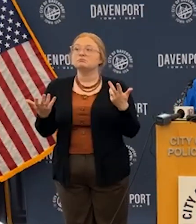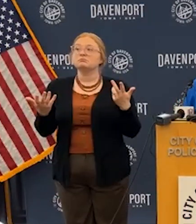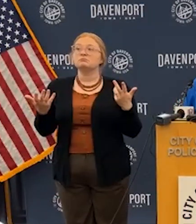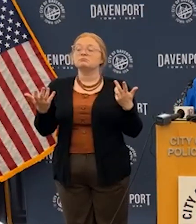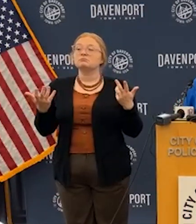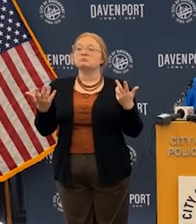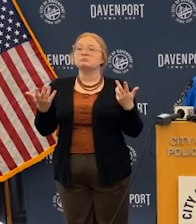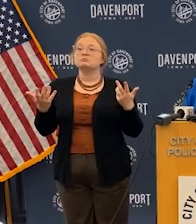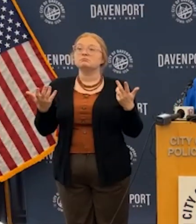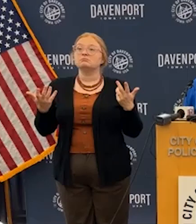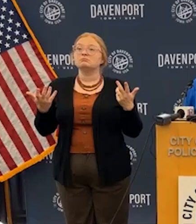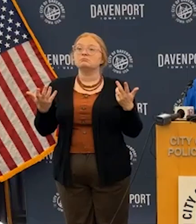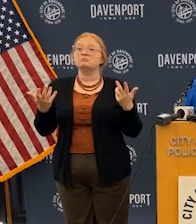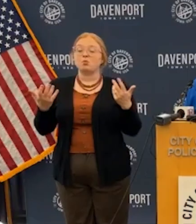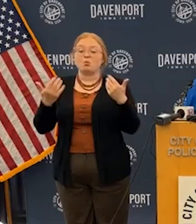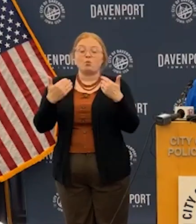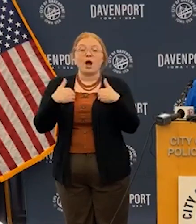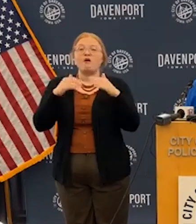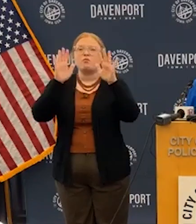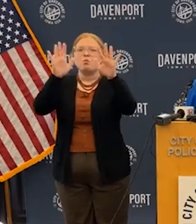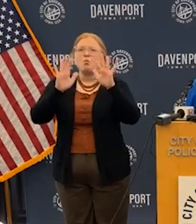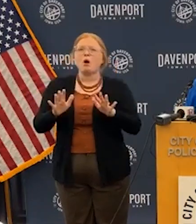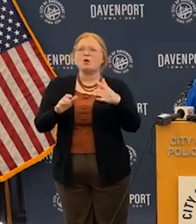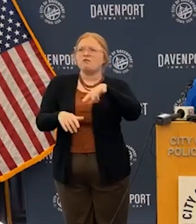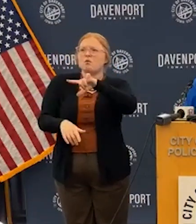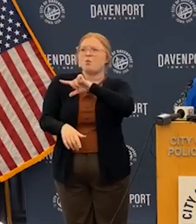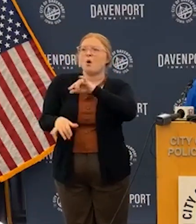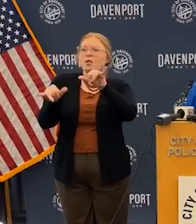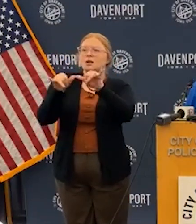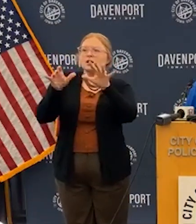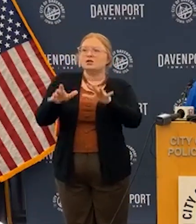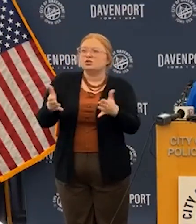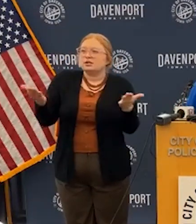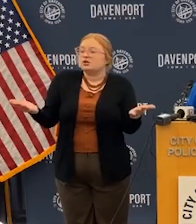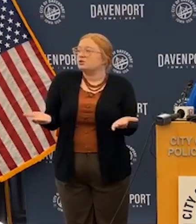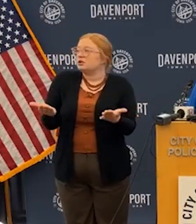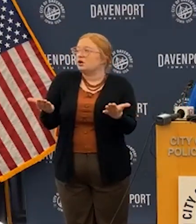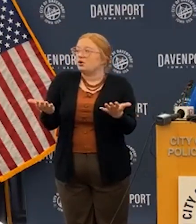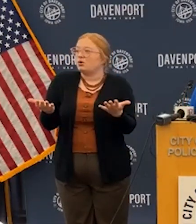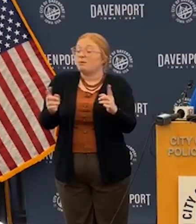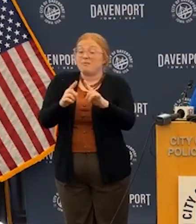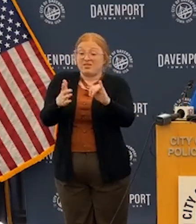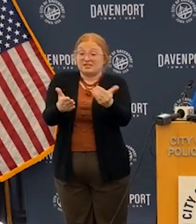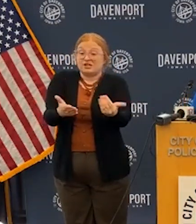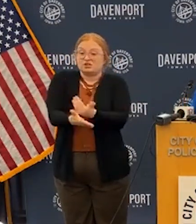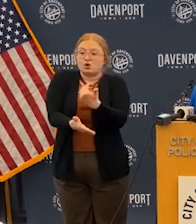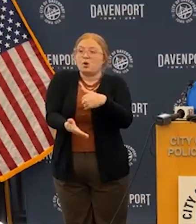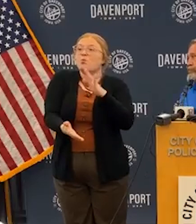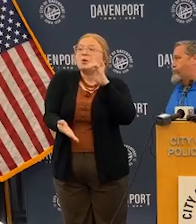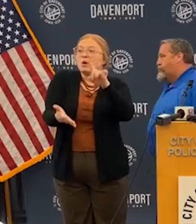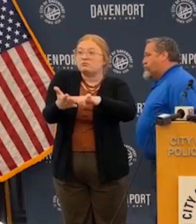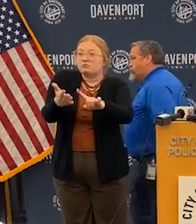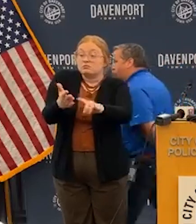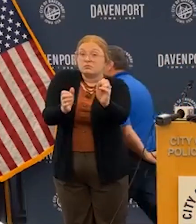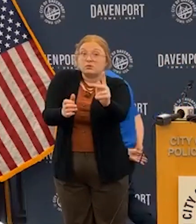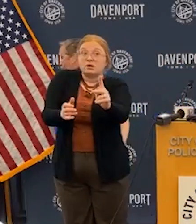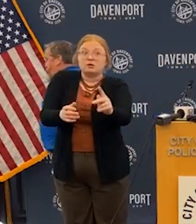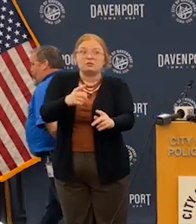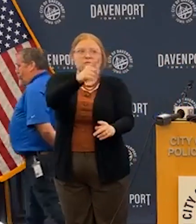We have great qualified engineers in this area, and this is new, and we'll be looking at that. What is new?